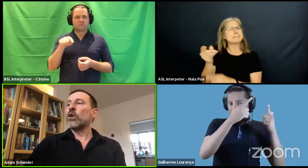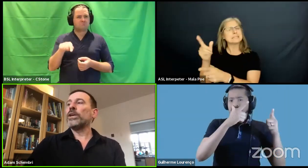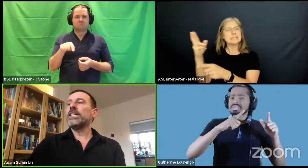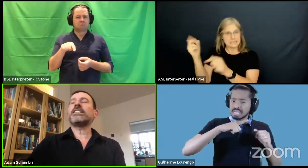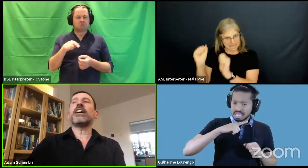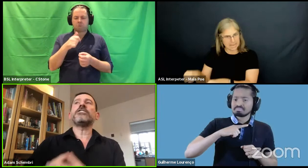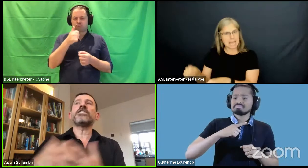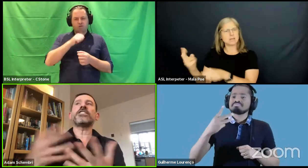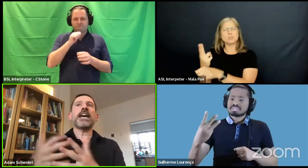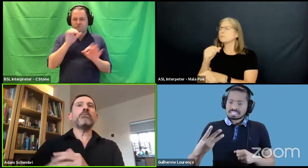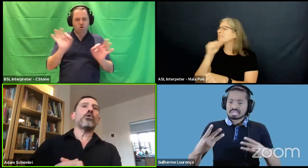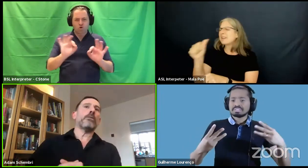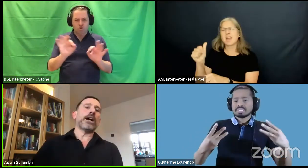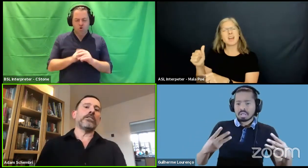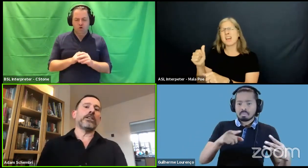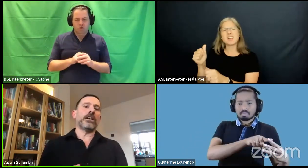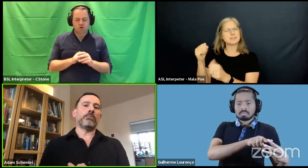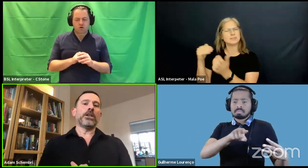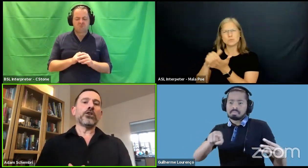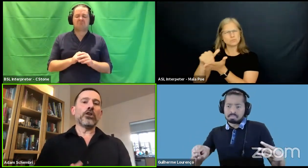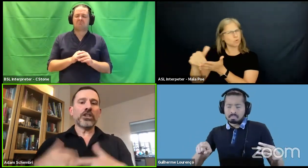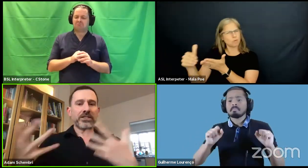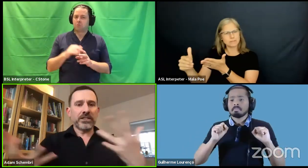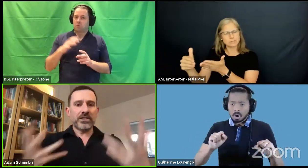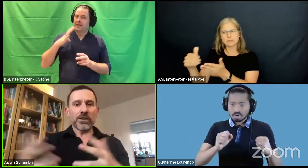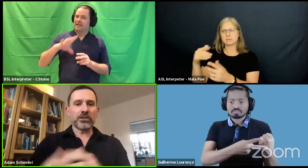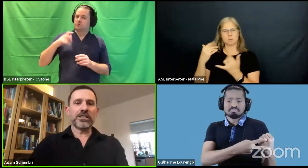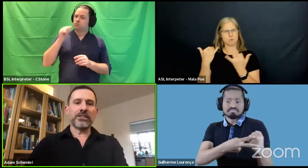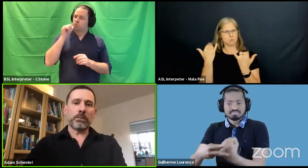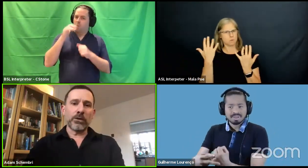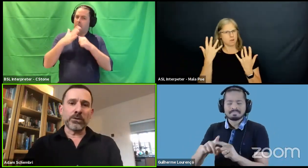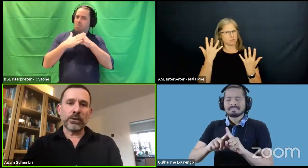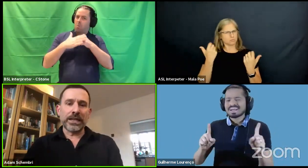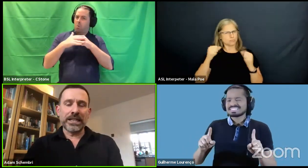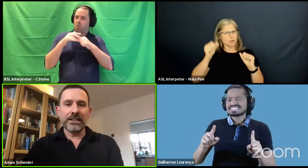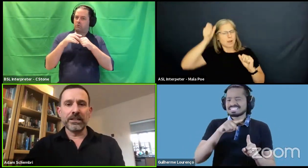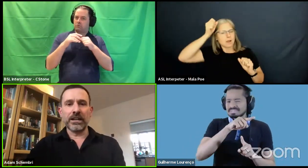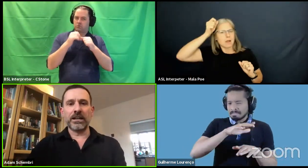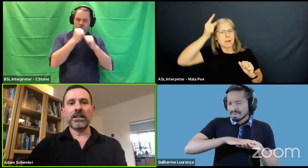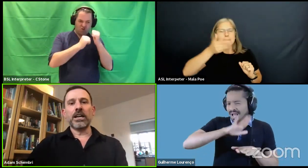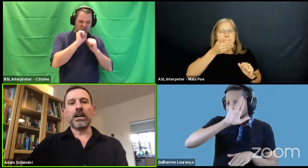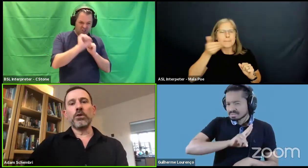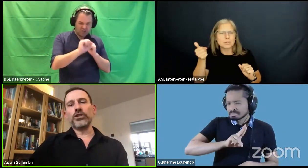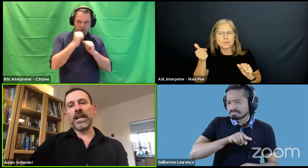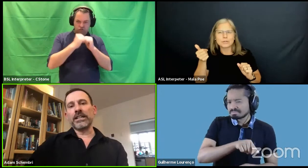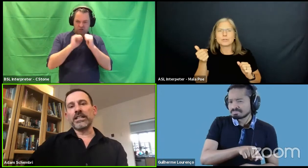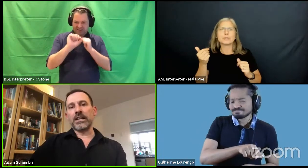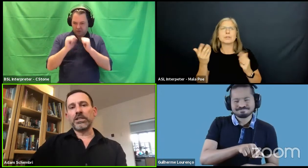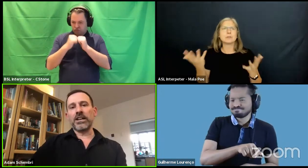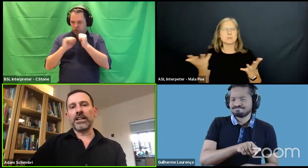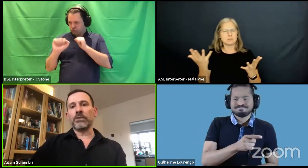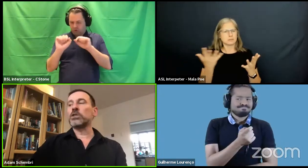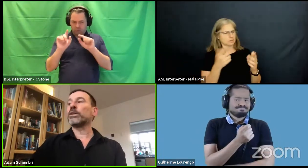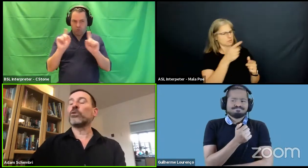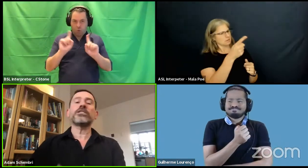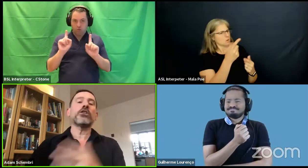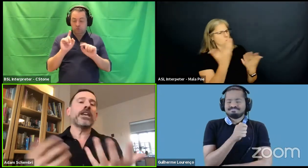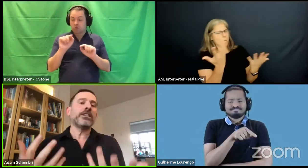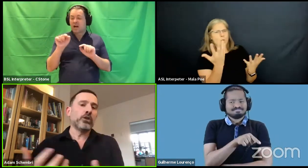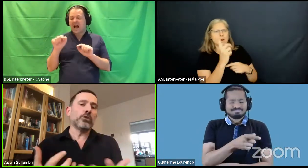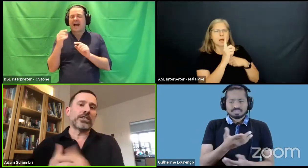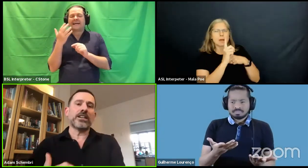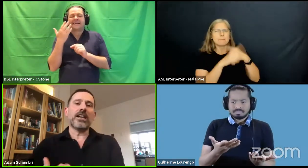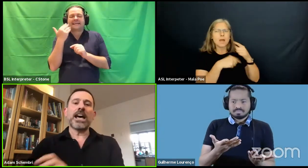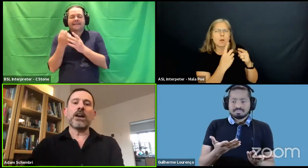So we need to understand more about not just the structures that are possible in emerging and established sign languages, but also